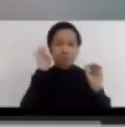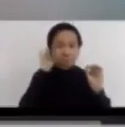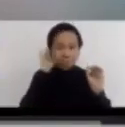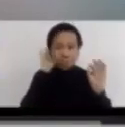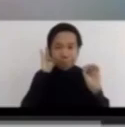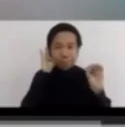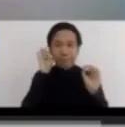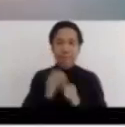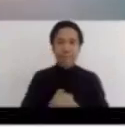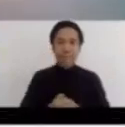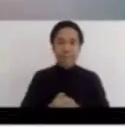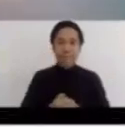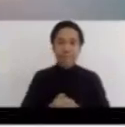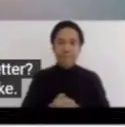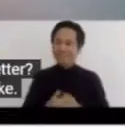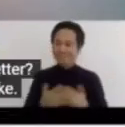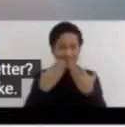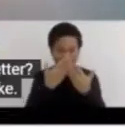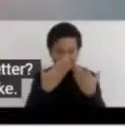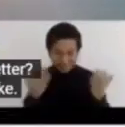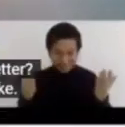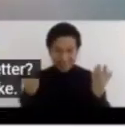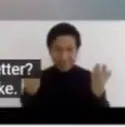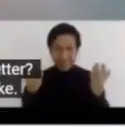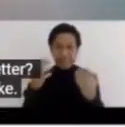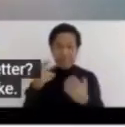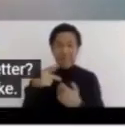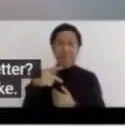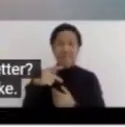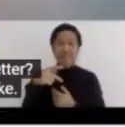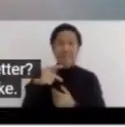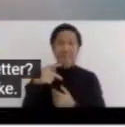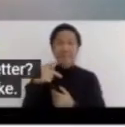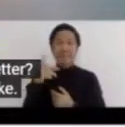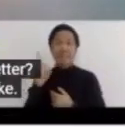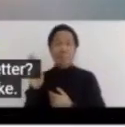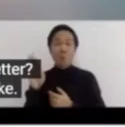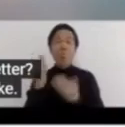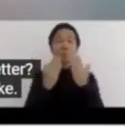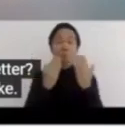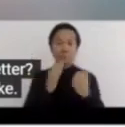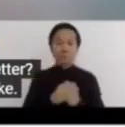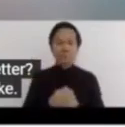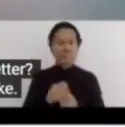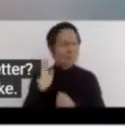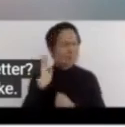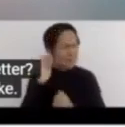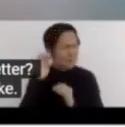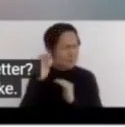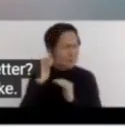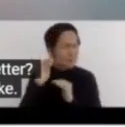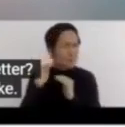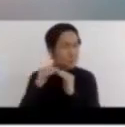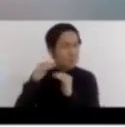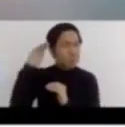Oh dear. Greetings from the Pacific Disability Forum. Is that better? Thank you so much. You can shout as loud as you